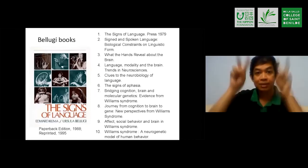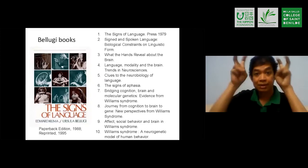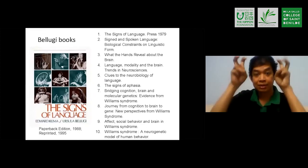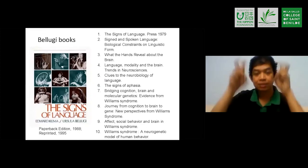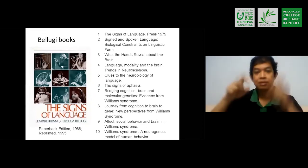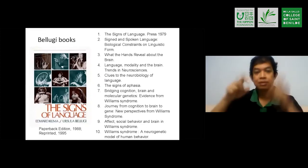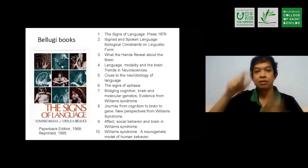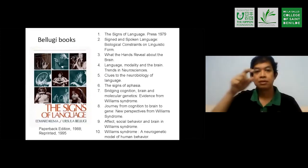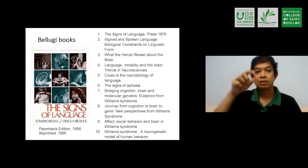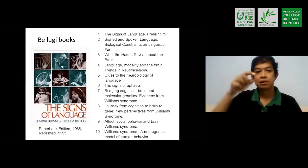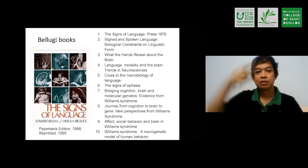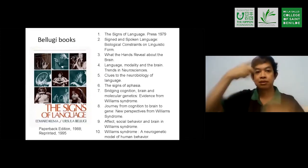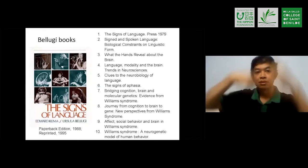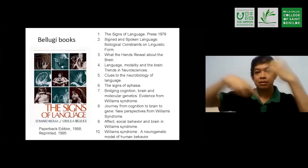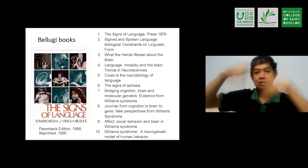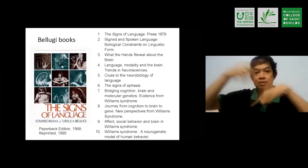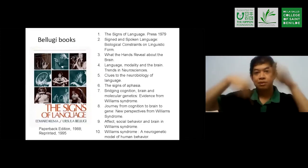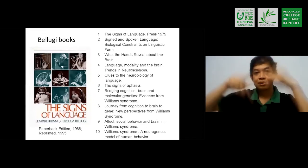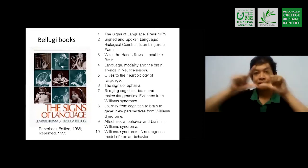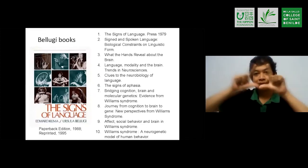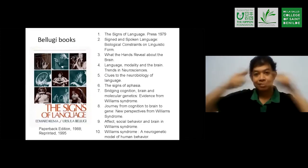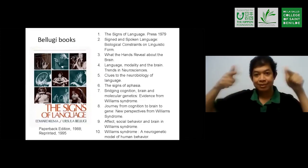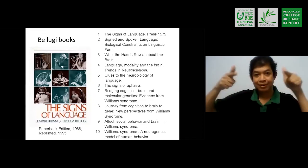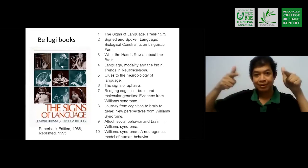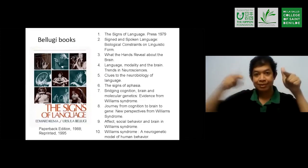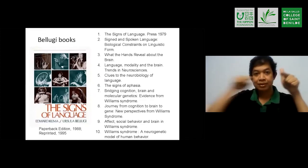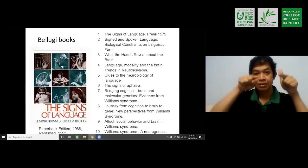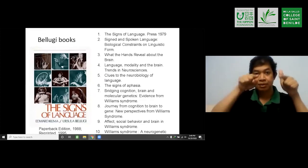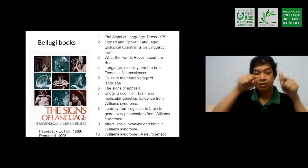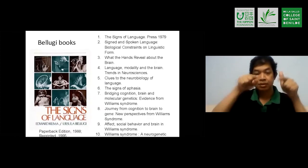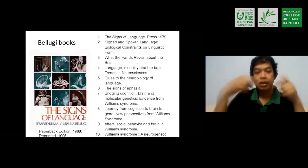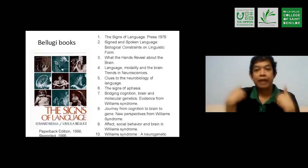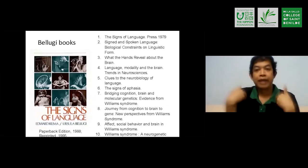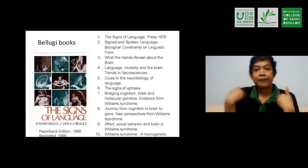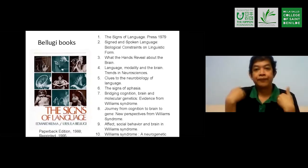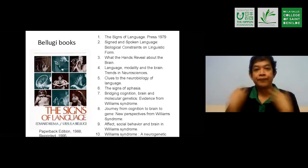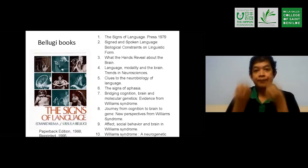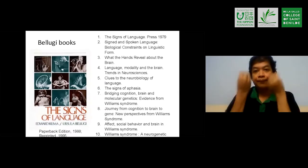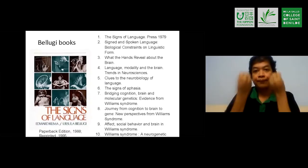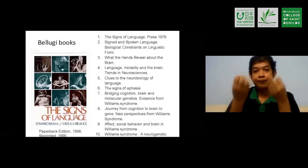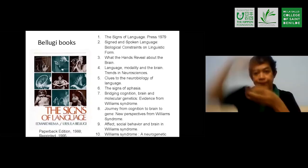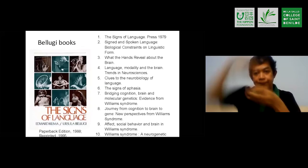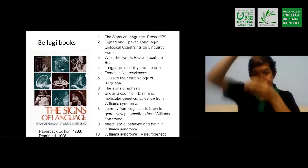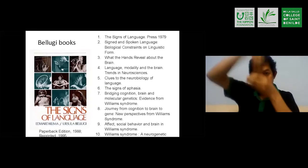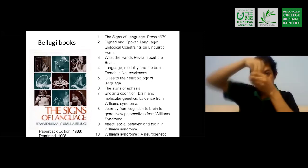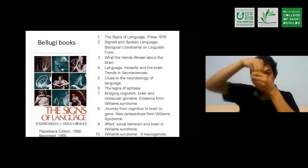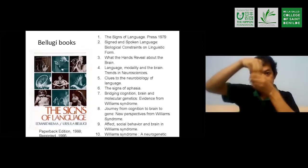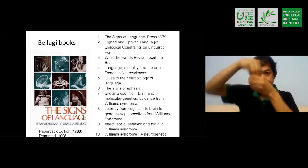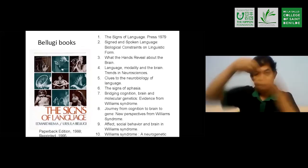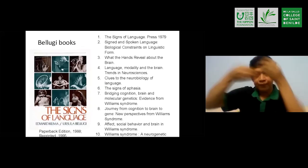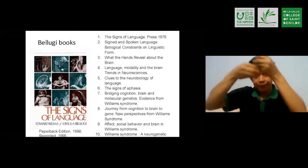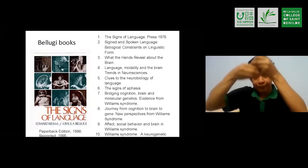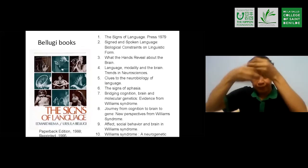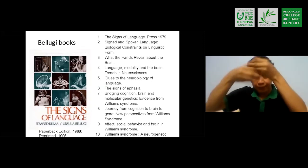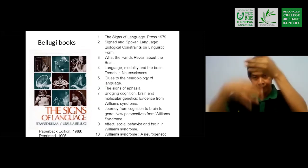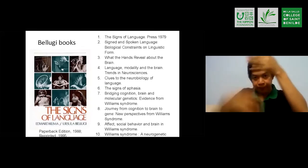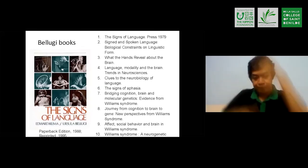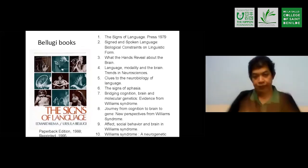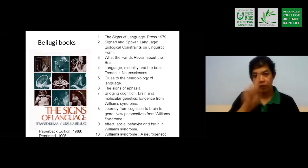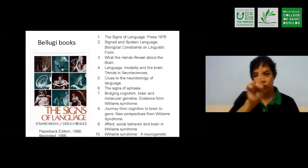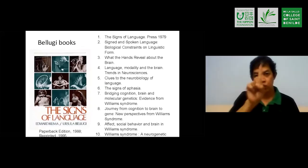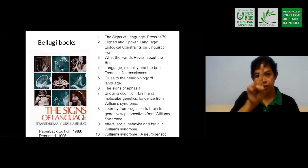was part of these publications for sign language. They